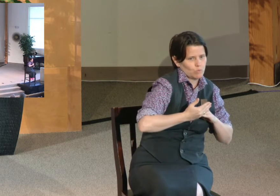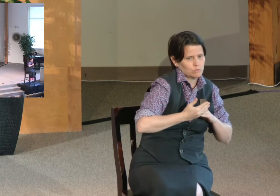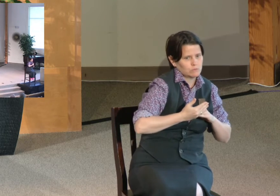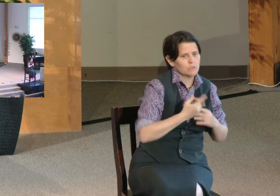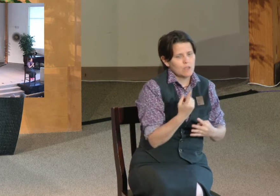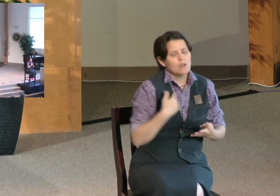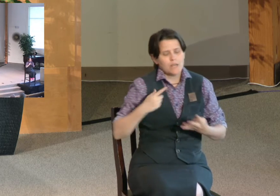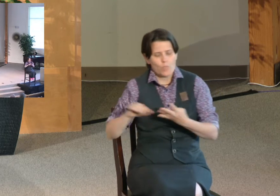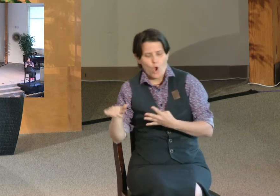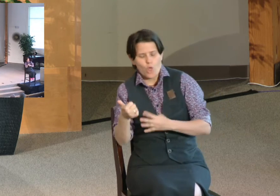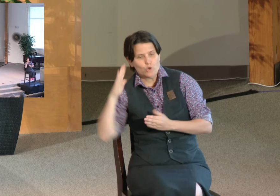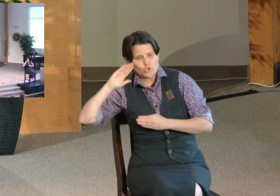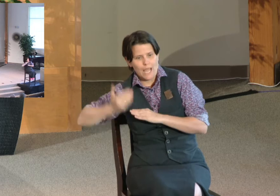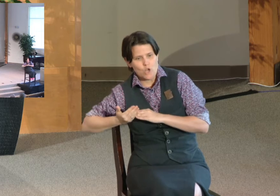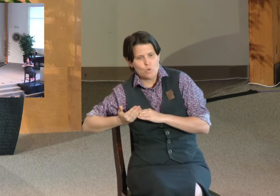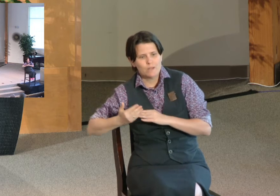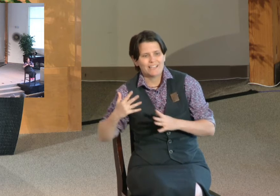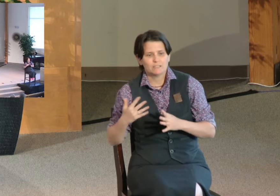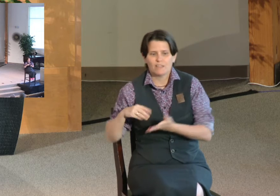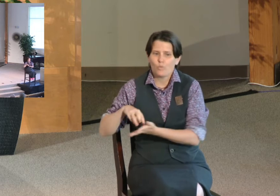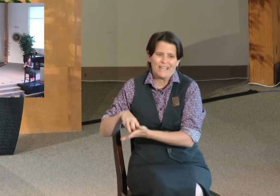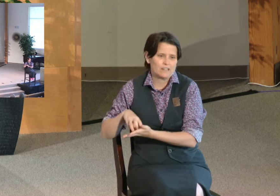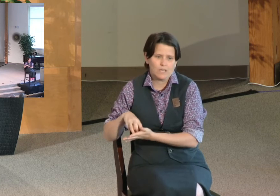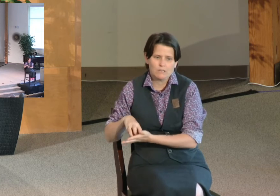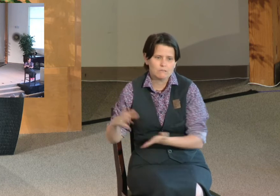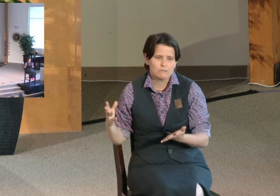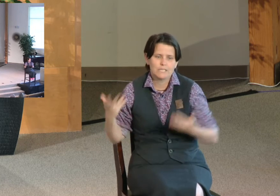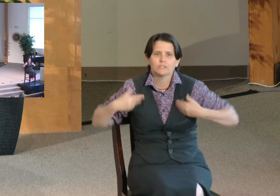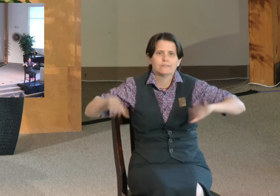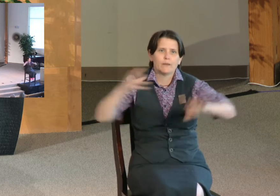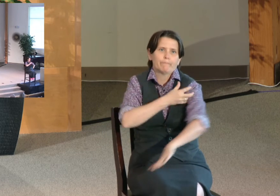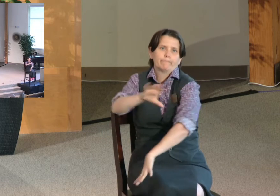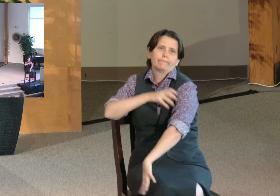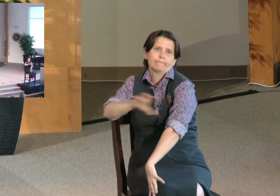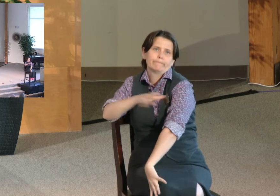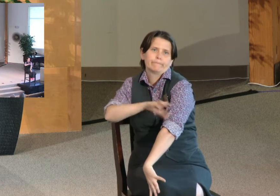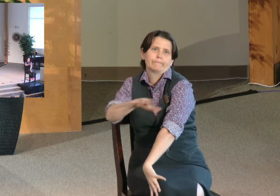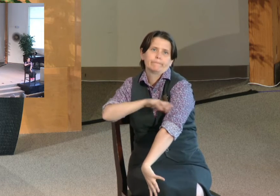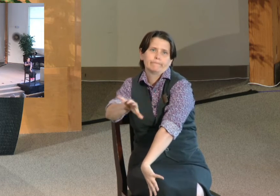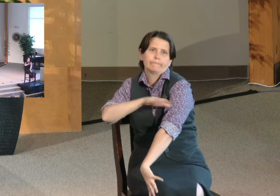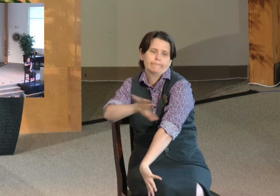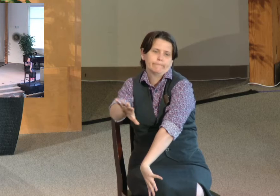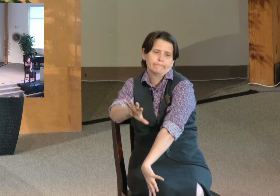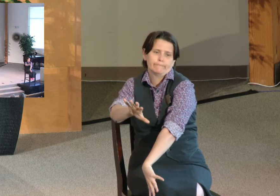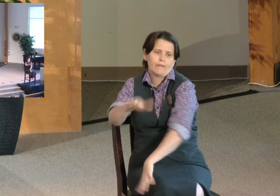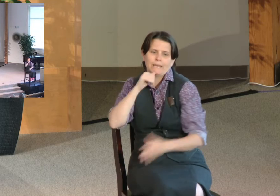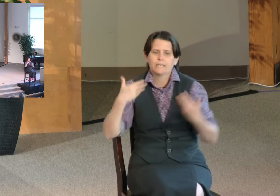just gives up their power to everyone and everything. And they don't want to have responsibility and control for their lives.